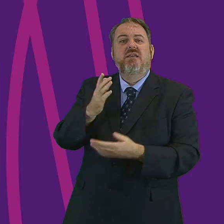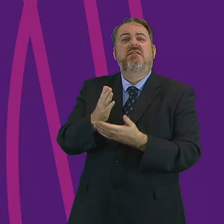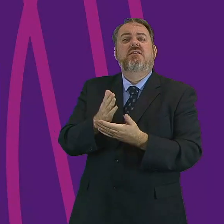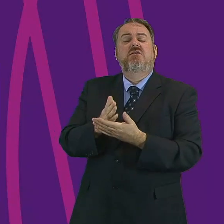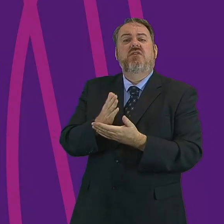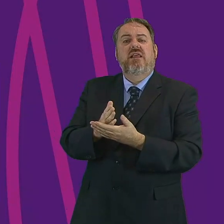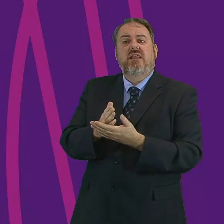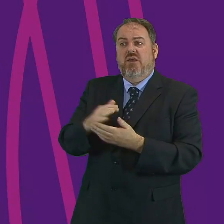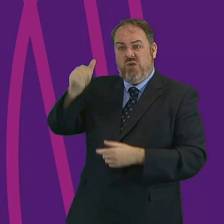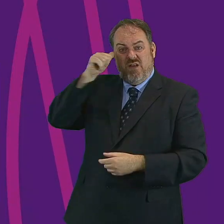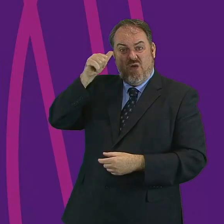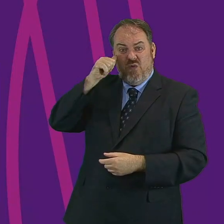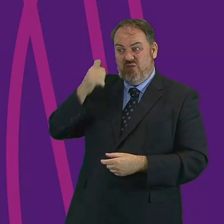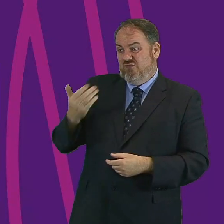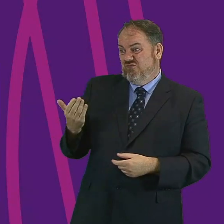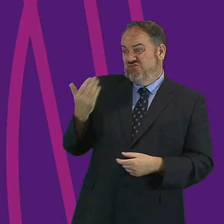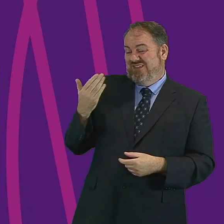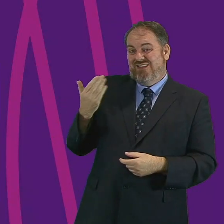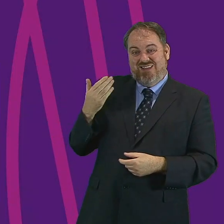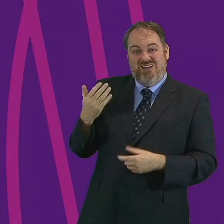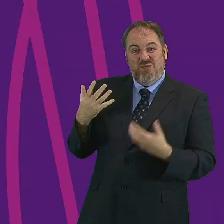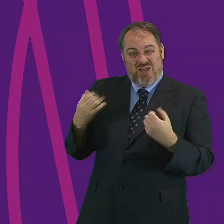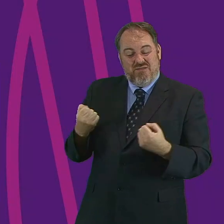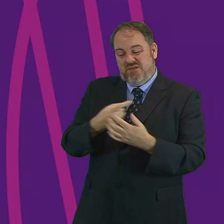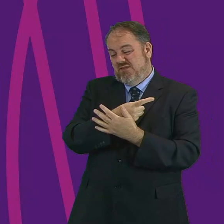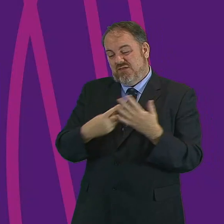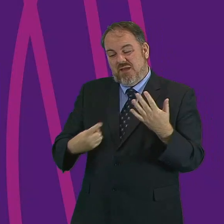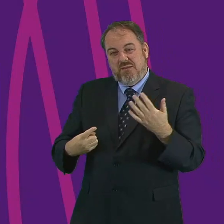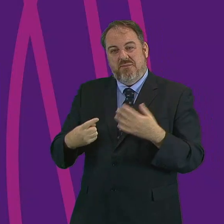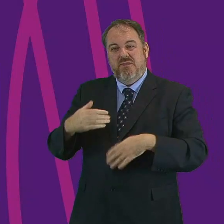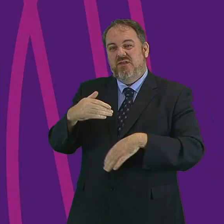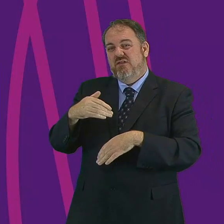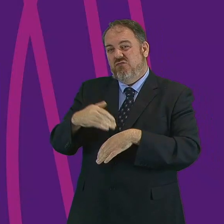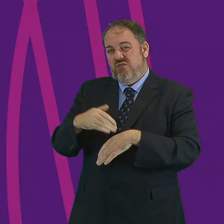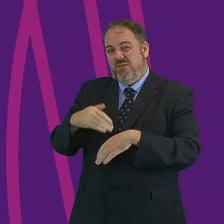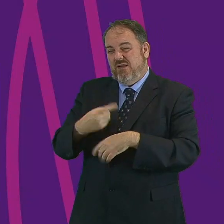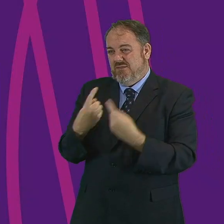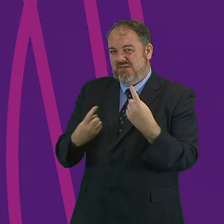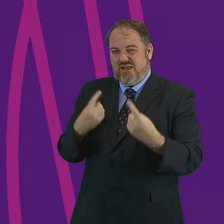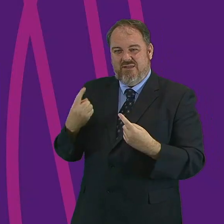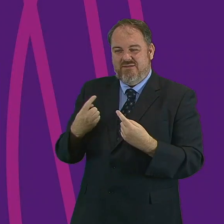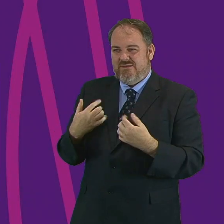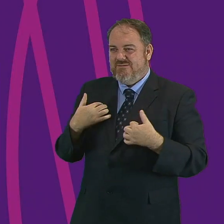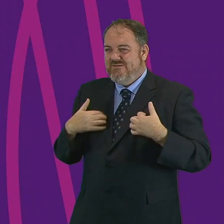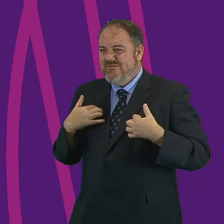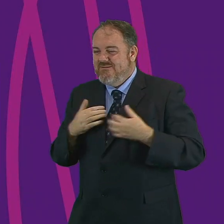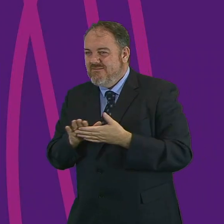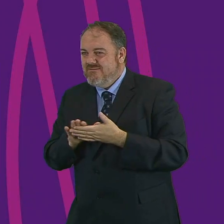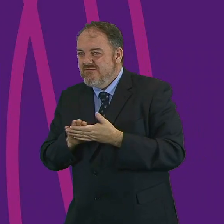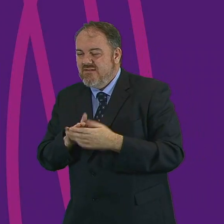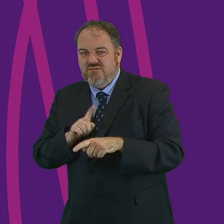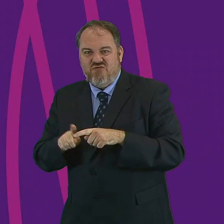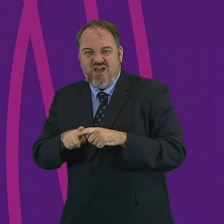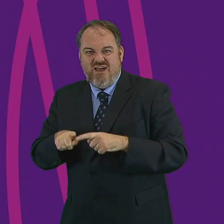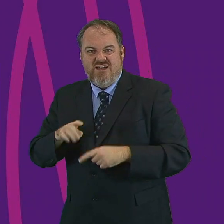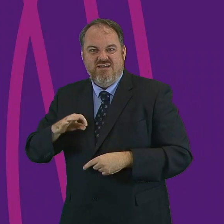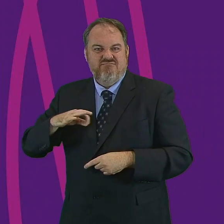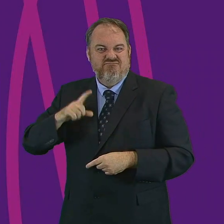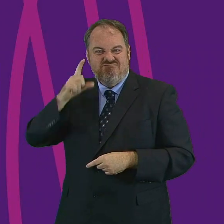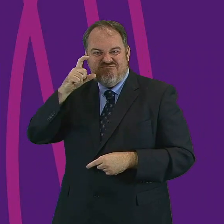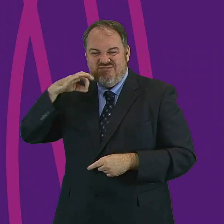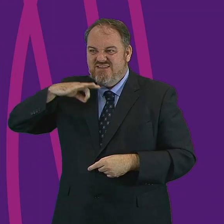scams, unbelievably even during a pandemic. This includes, for example, pretending to be from vital test and protect